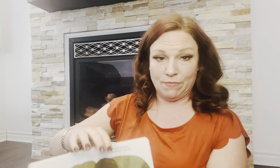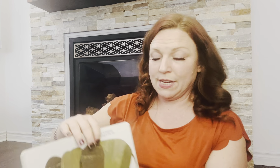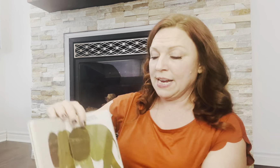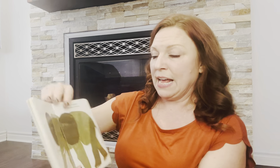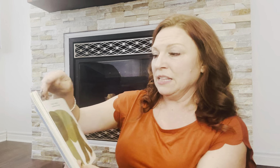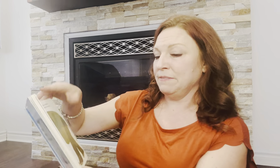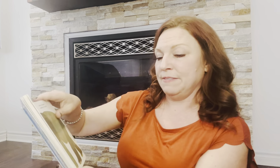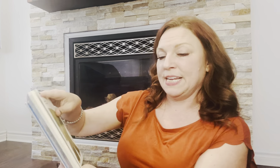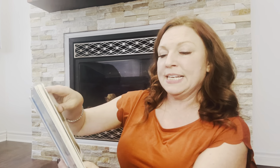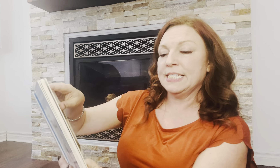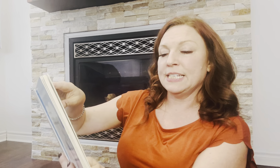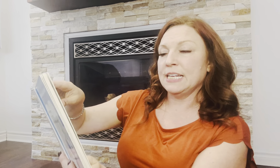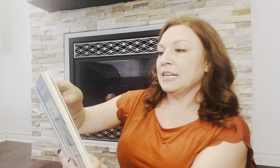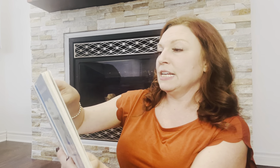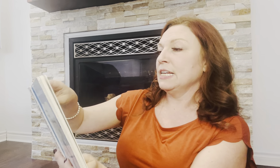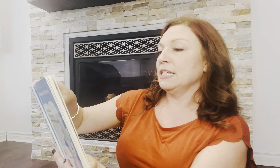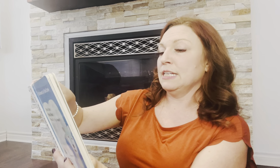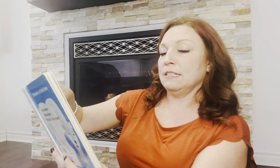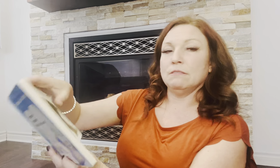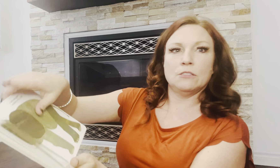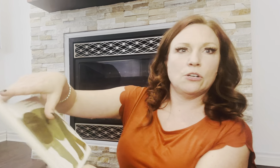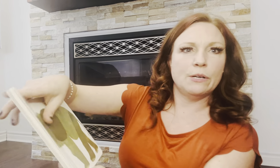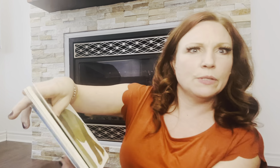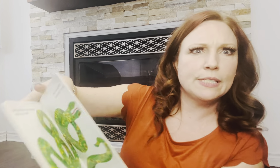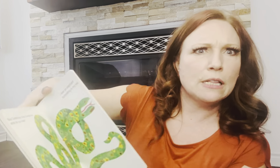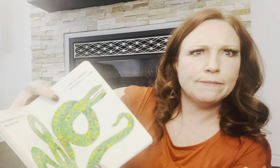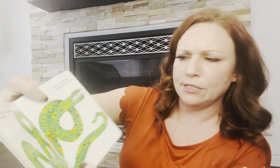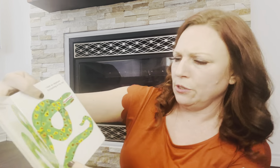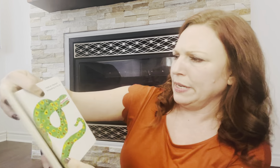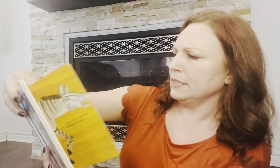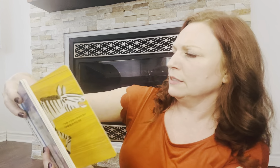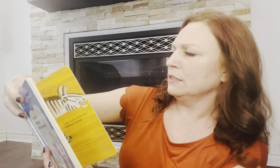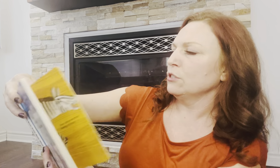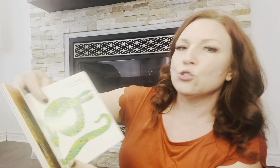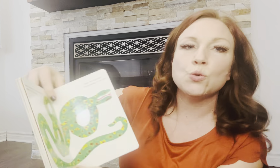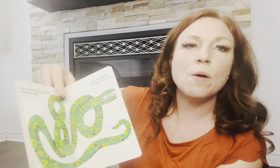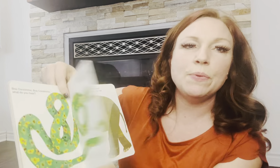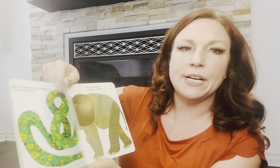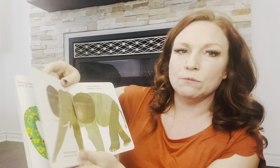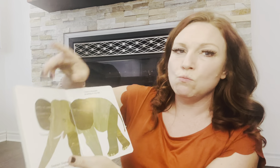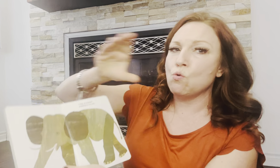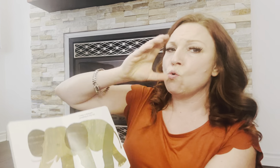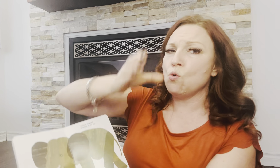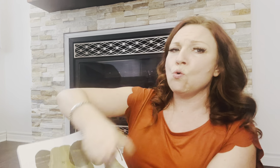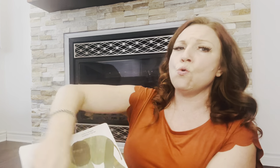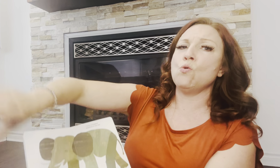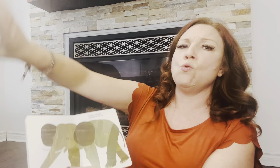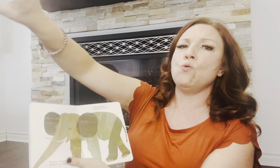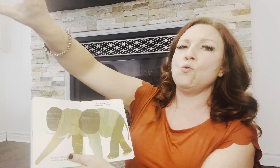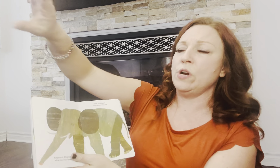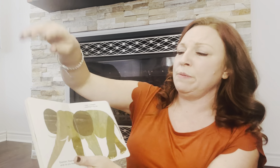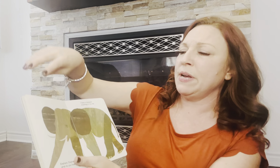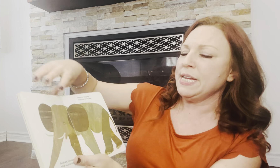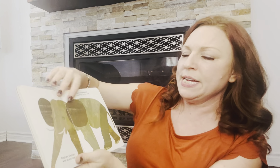An elephant. Sorry, what's the elephant doing? Trumpeting in my